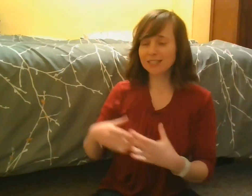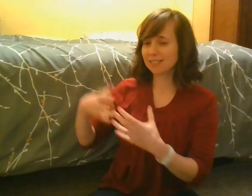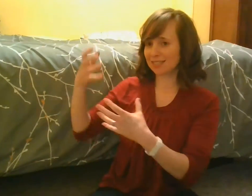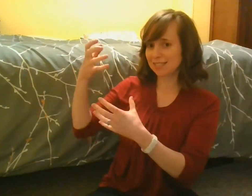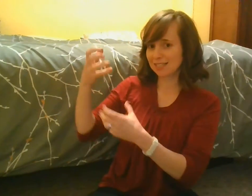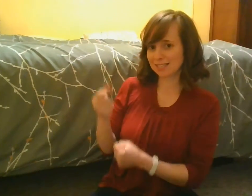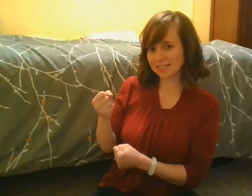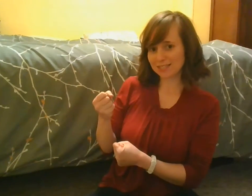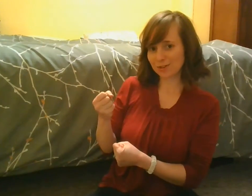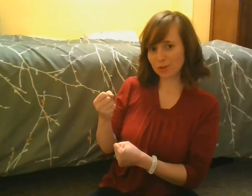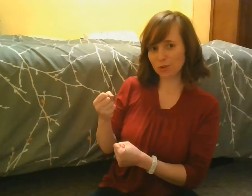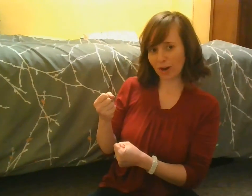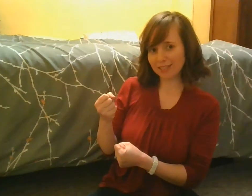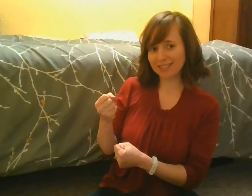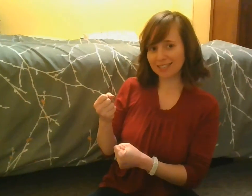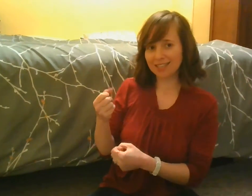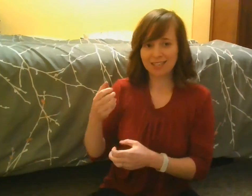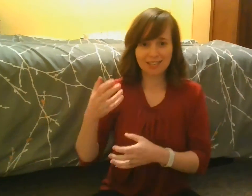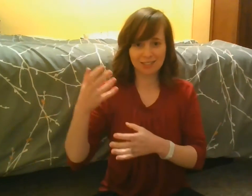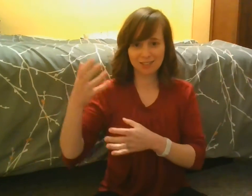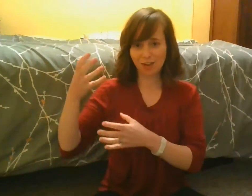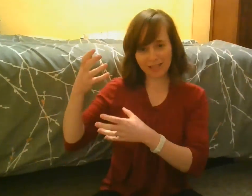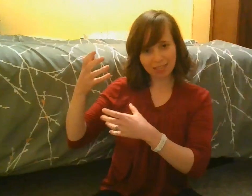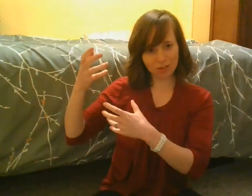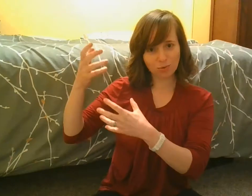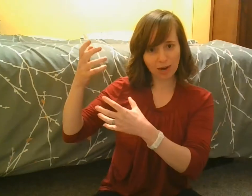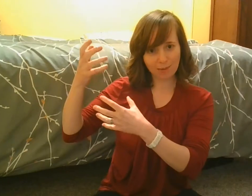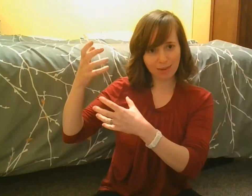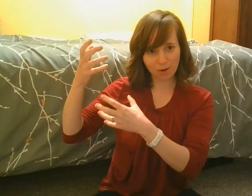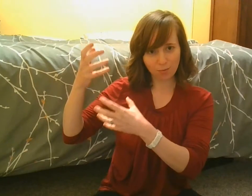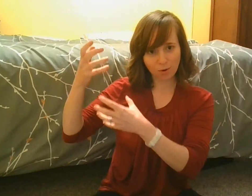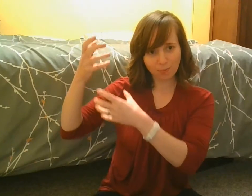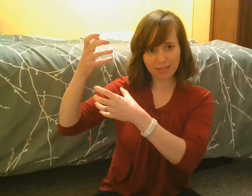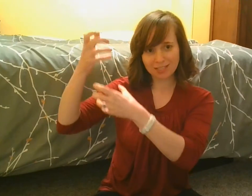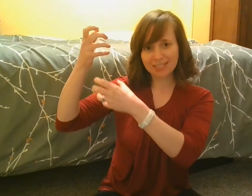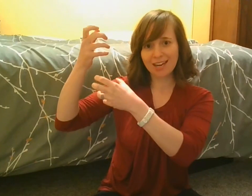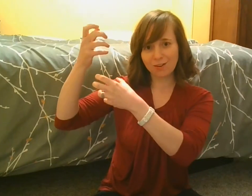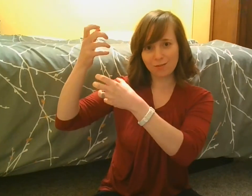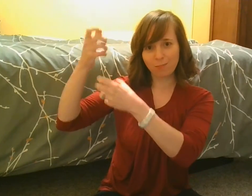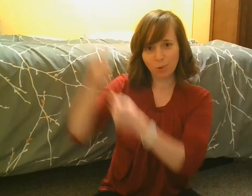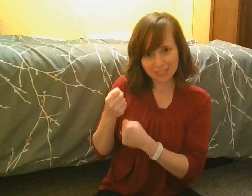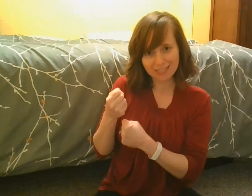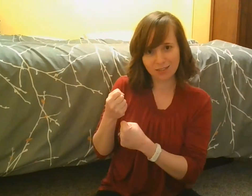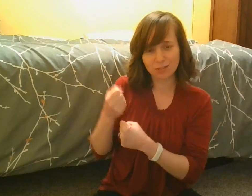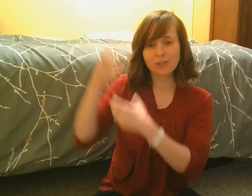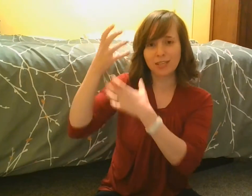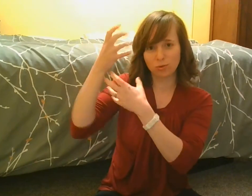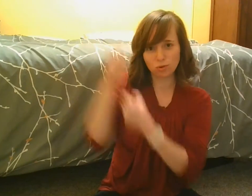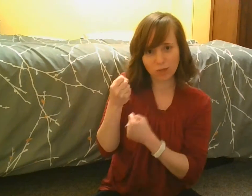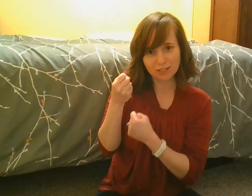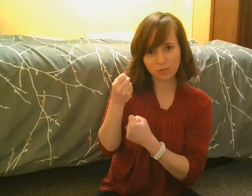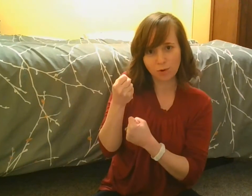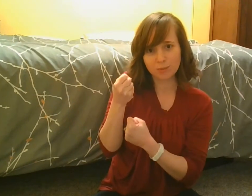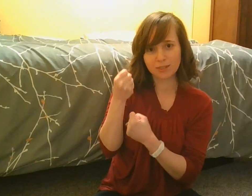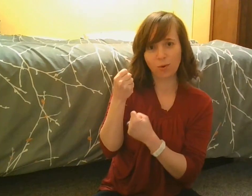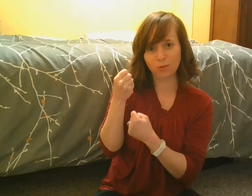confidence or trust. So it's kind of like you're grabbing at a rope and just kind of pulling it down to you, like you trust the rope to hold you